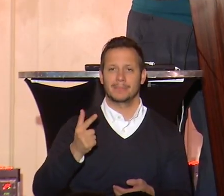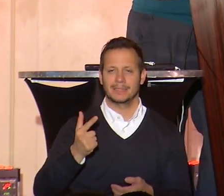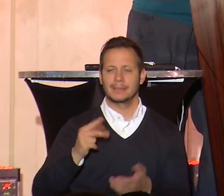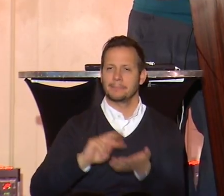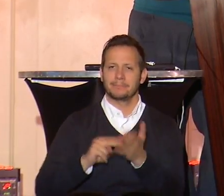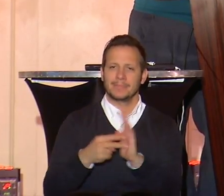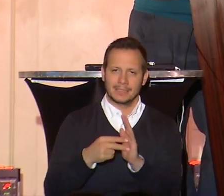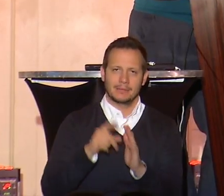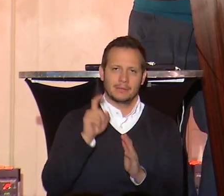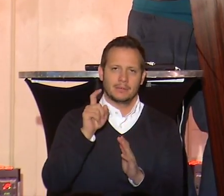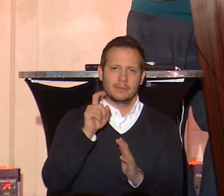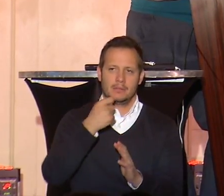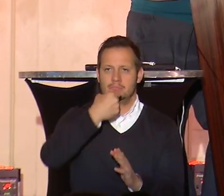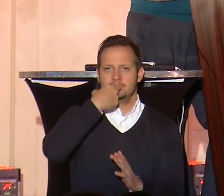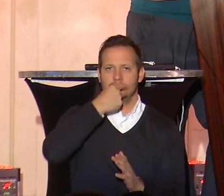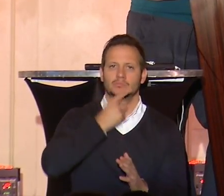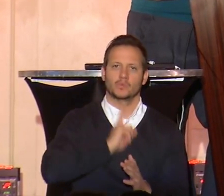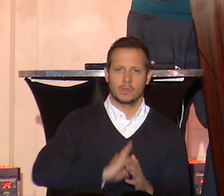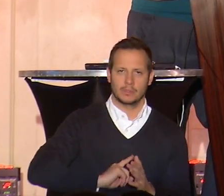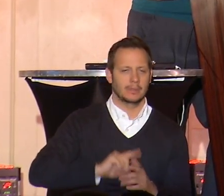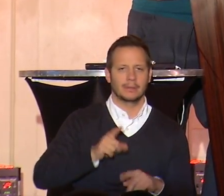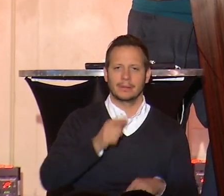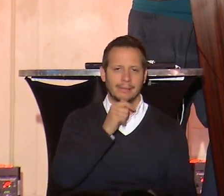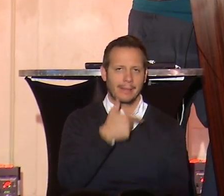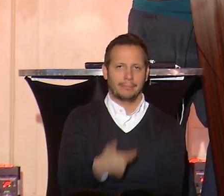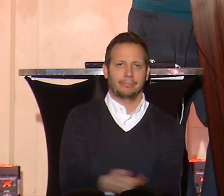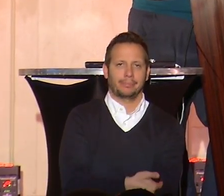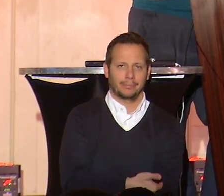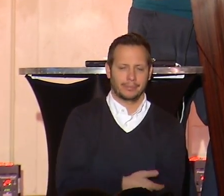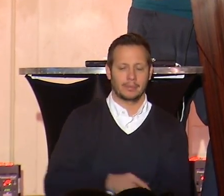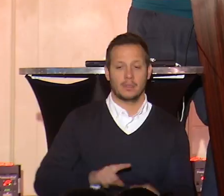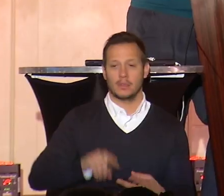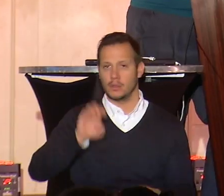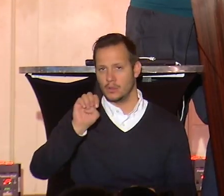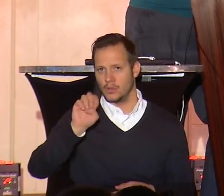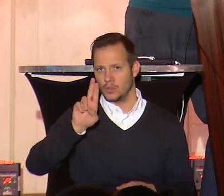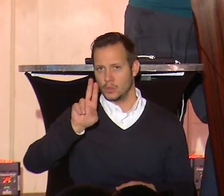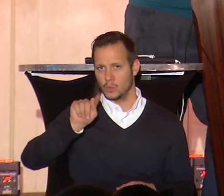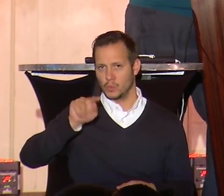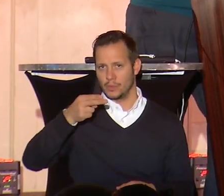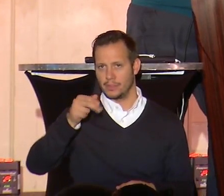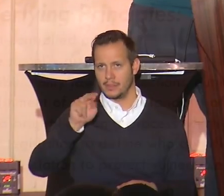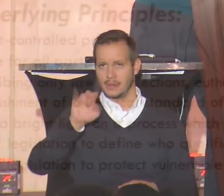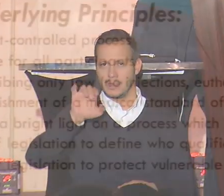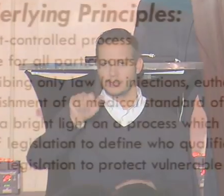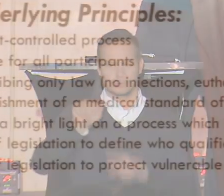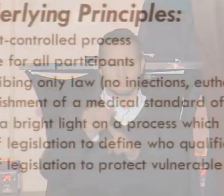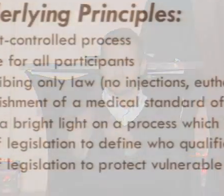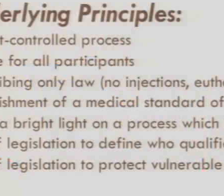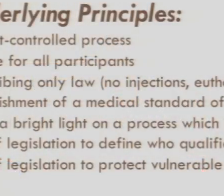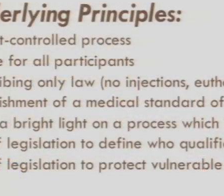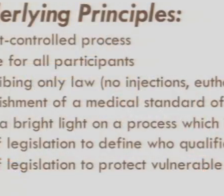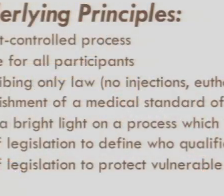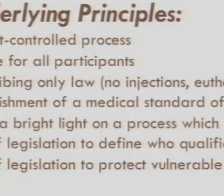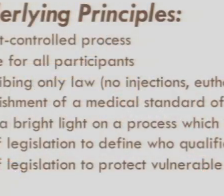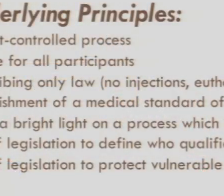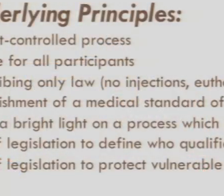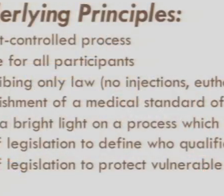a euthanasia law. Euthanasia is actually specifically banned in the text of the Oregon Death with Dignity